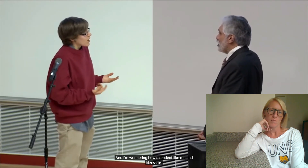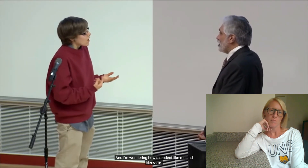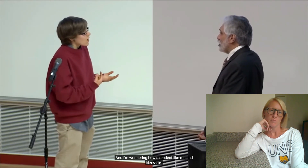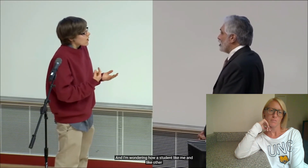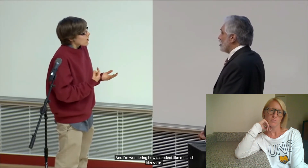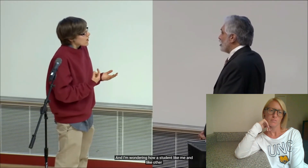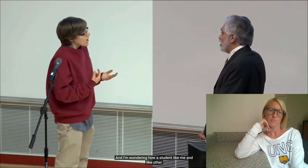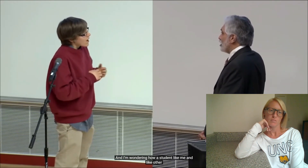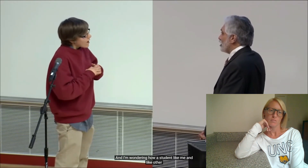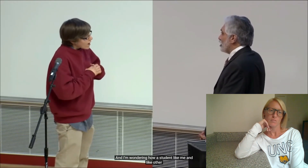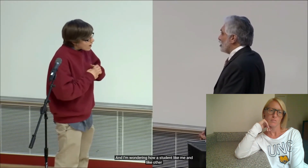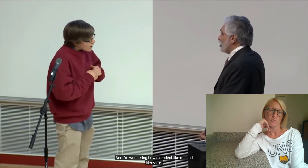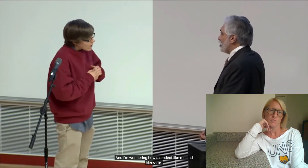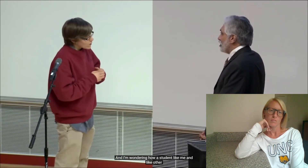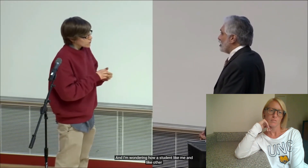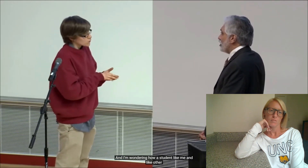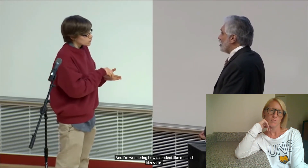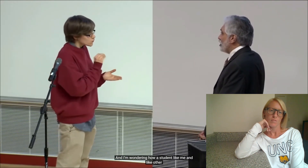because